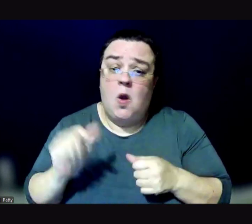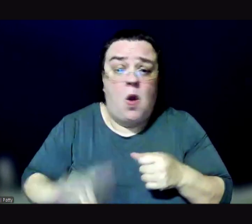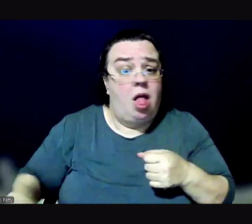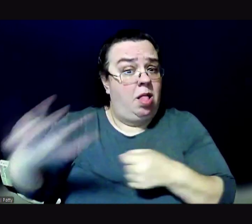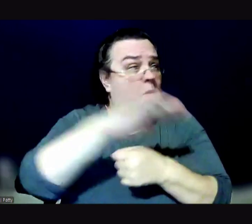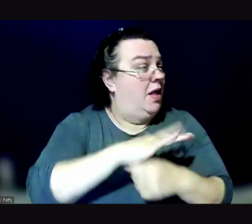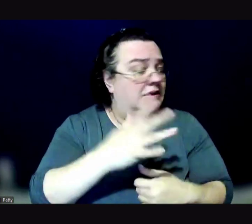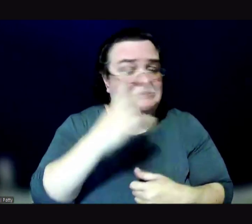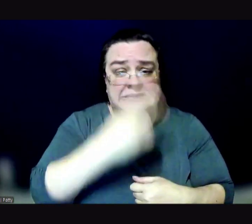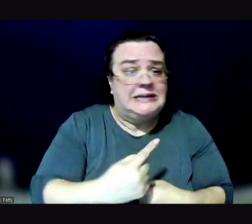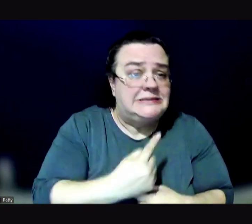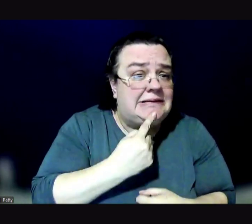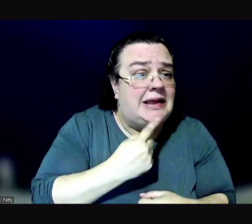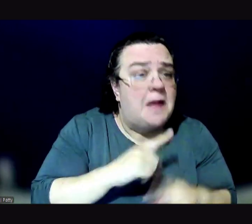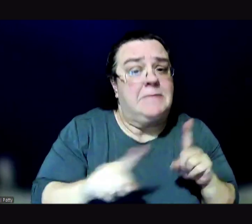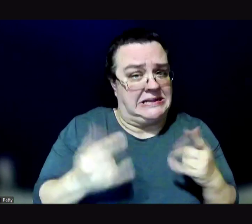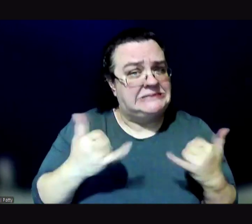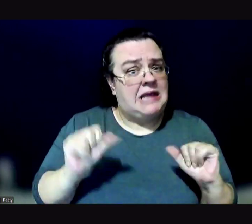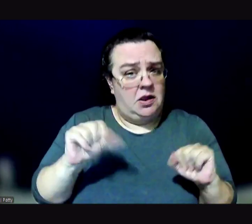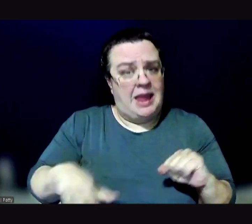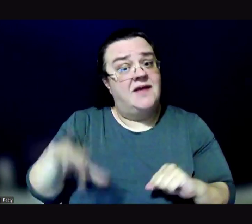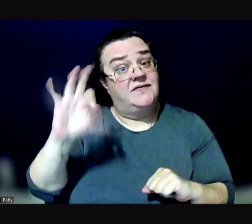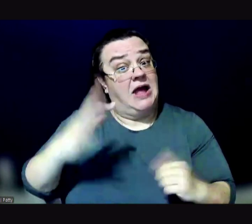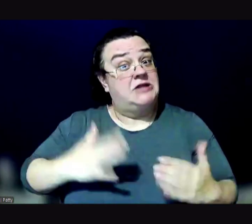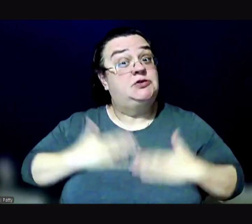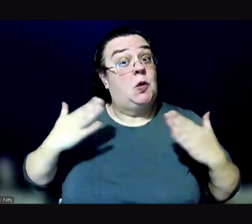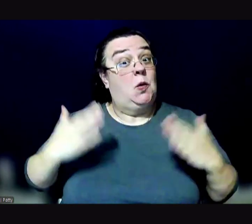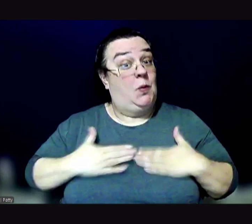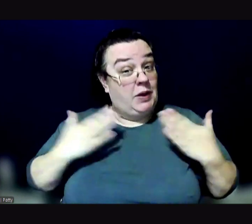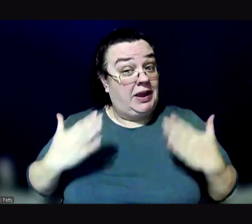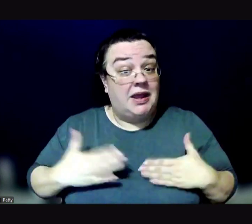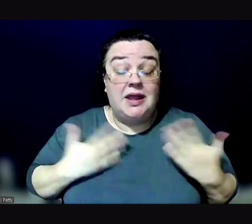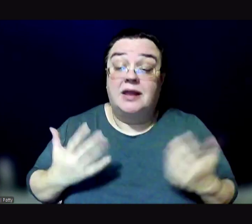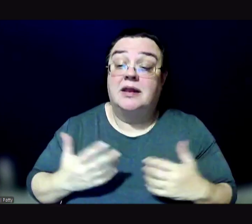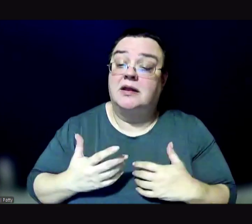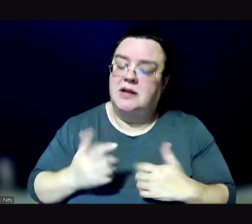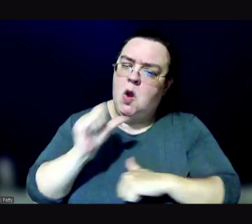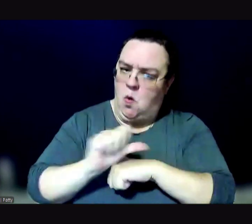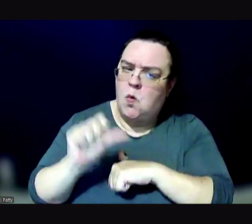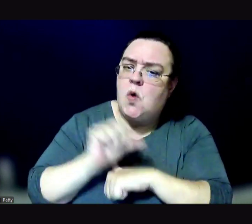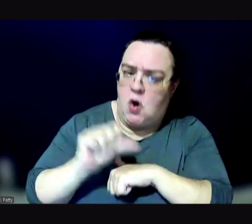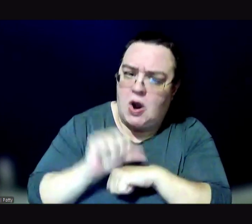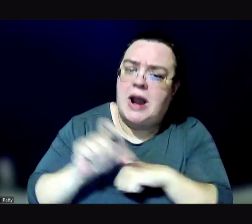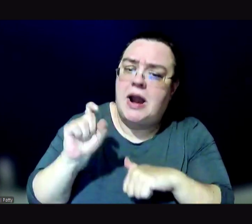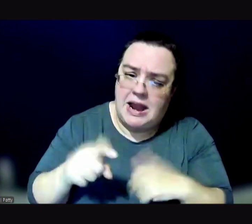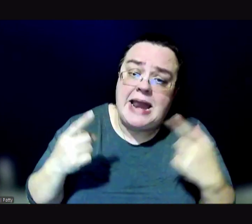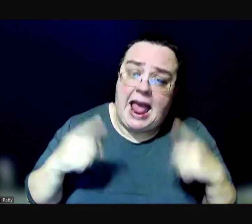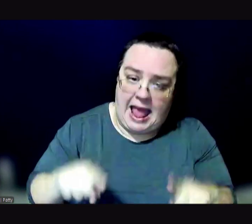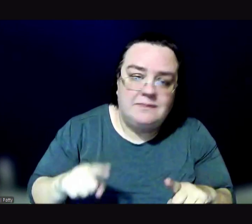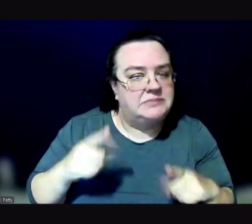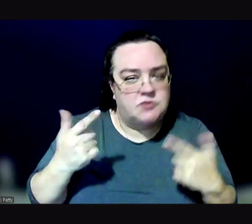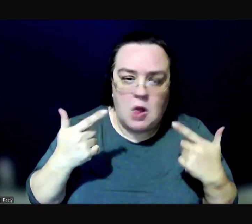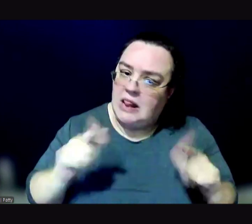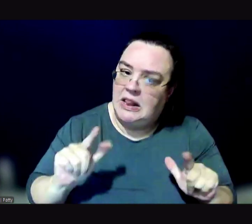there is joy to be found. There's work to be done, and let's get to it.